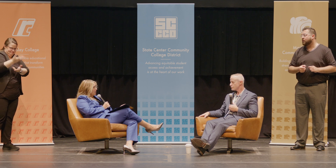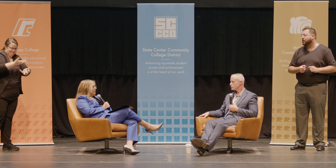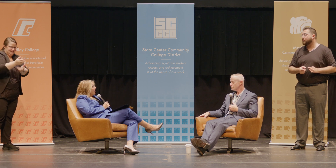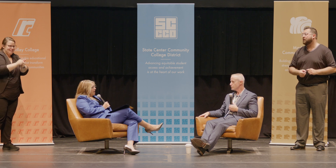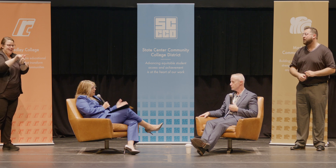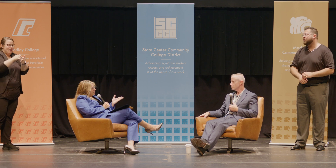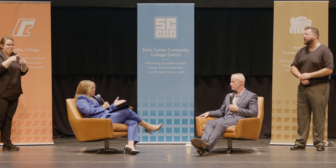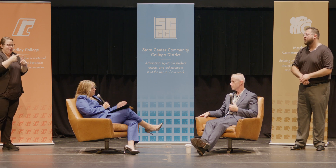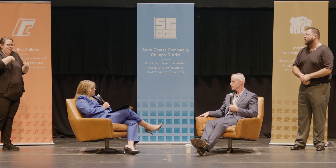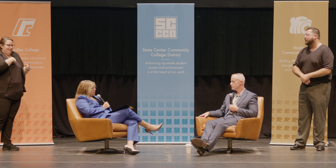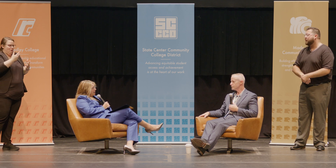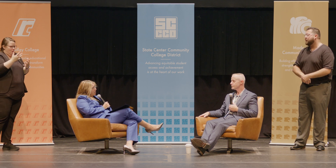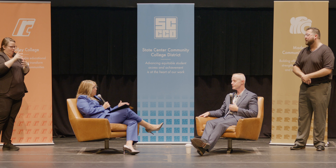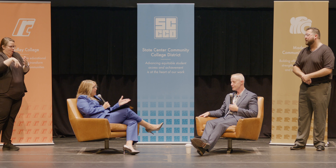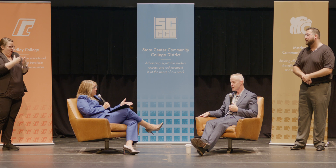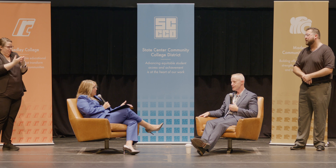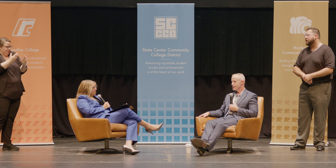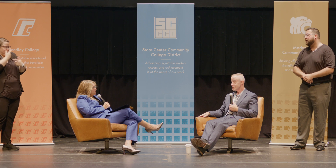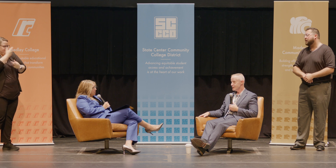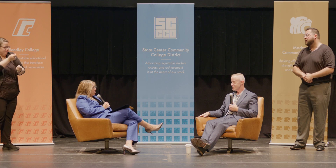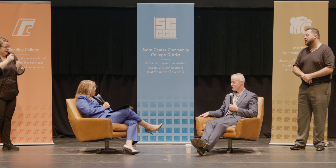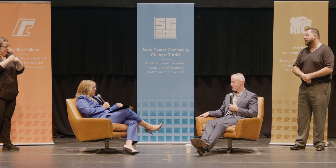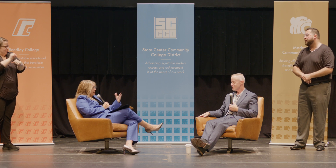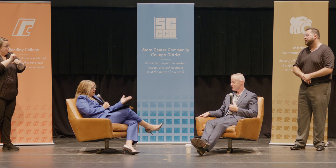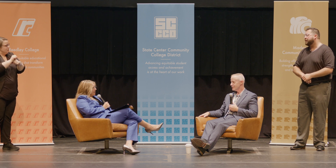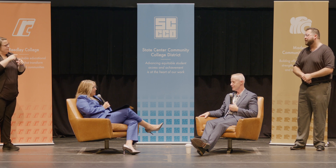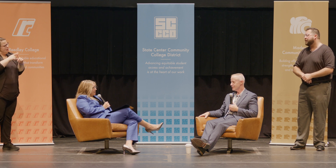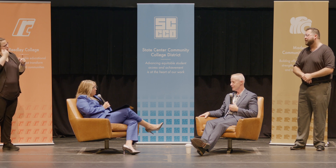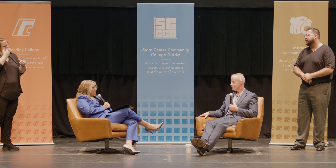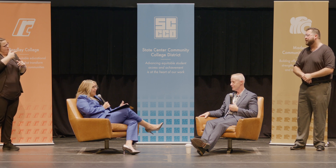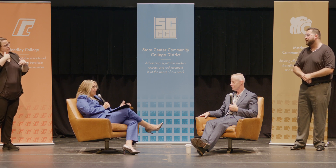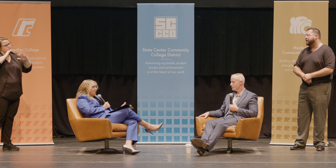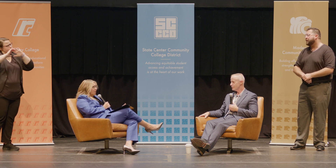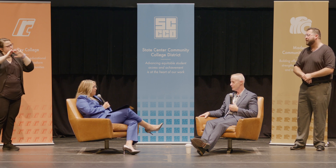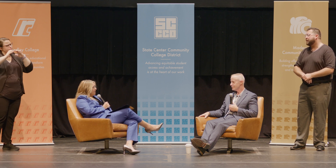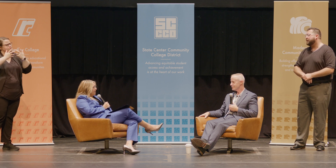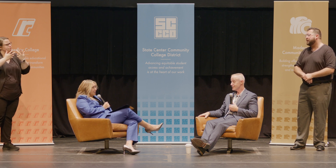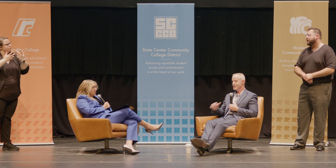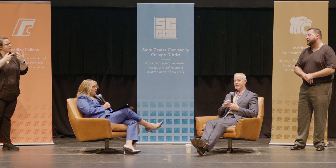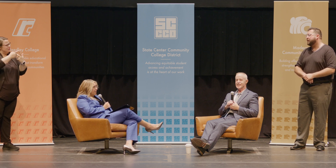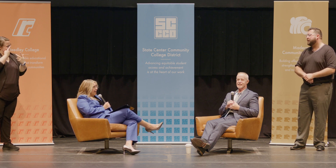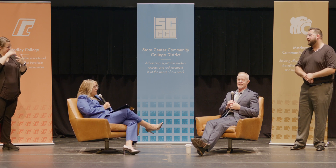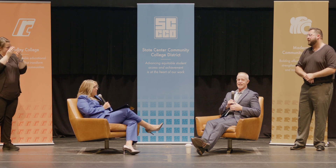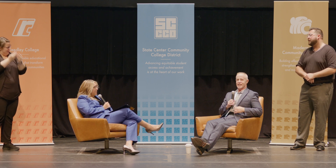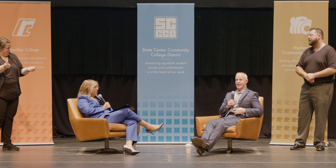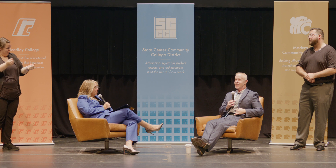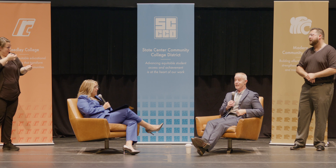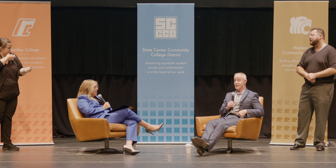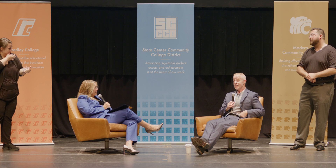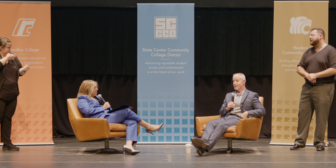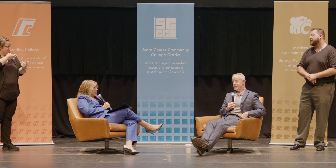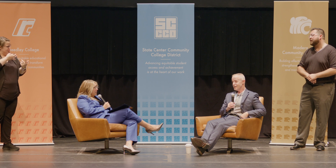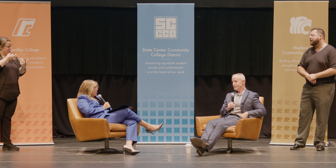it work? I know you've had some conversations. Do you see that getting resolved anytime soon about how we might be able to